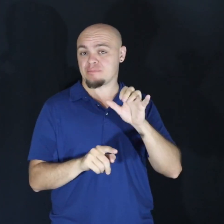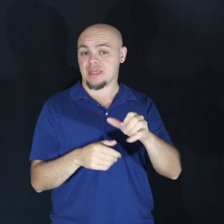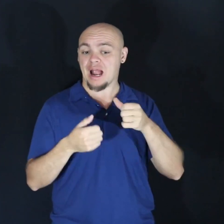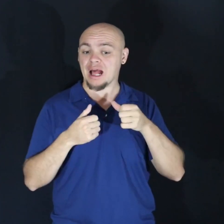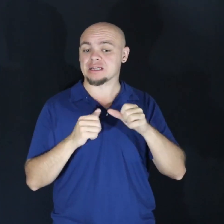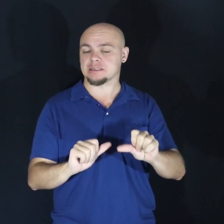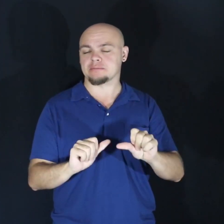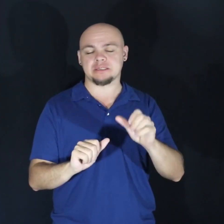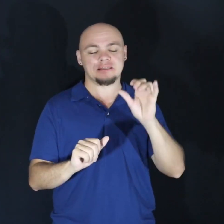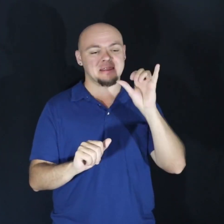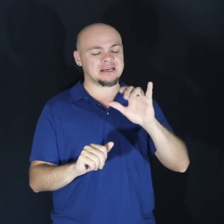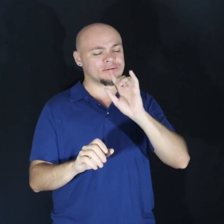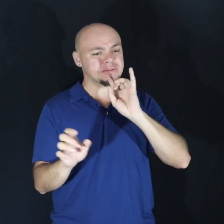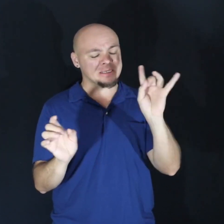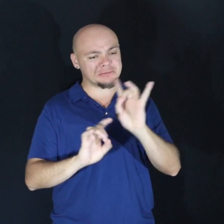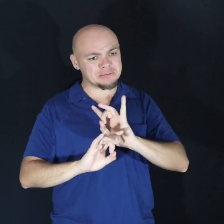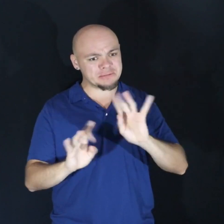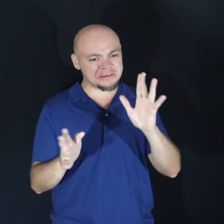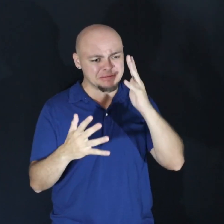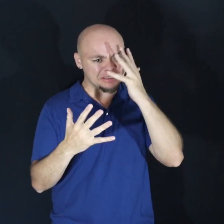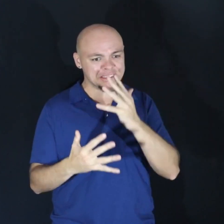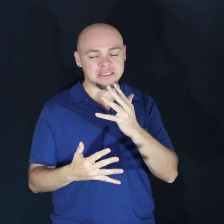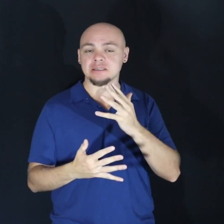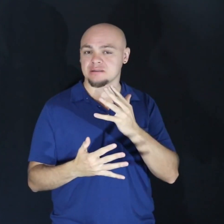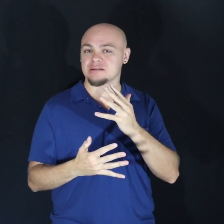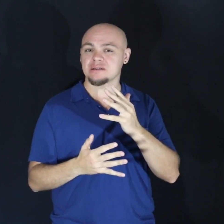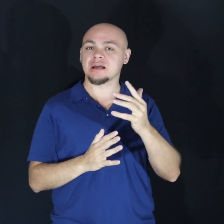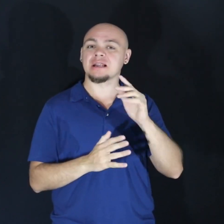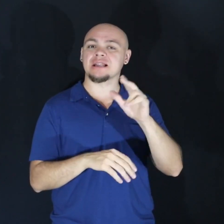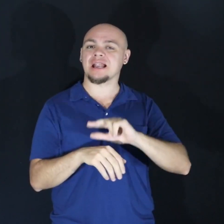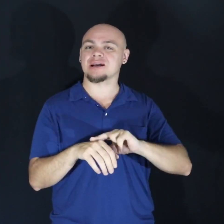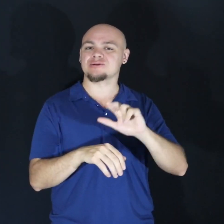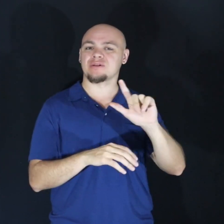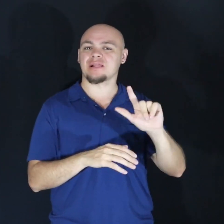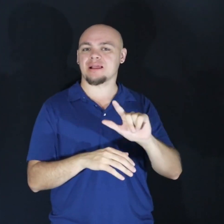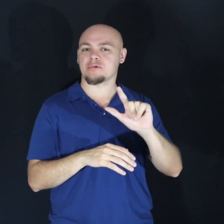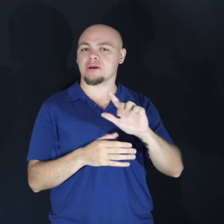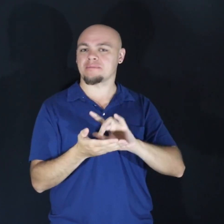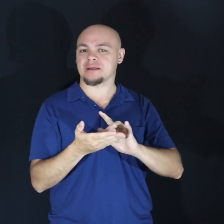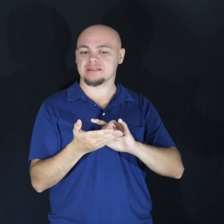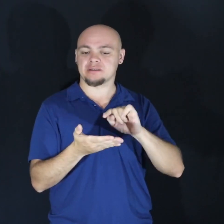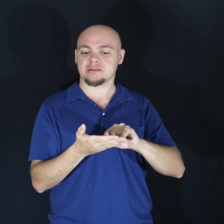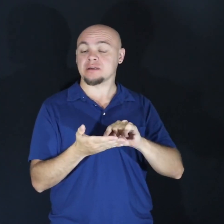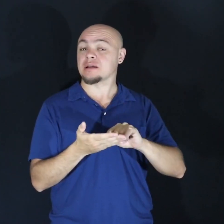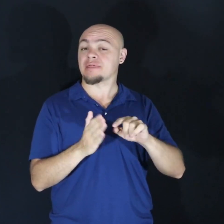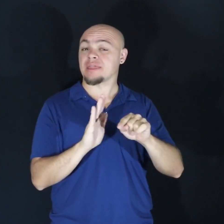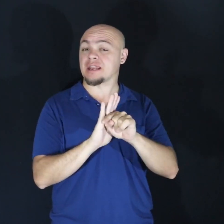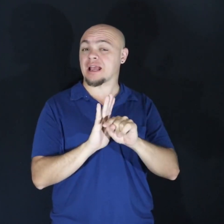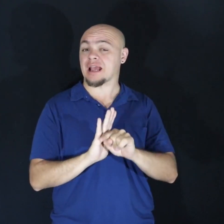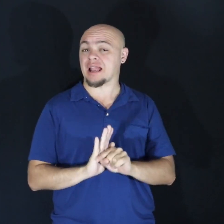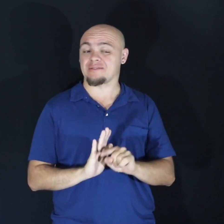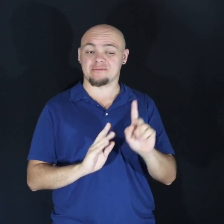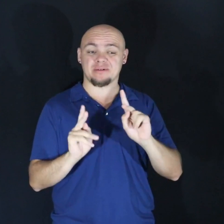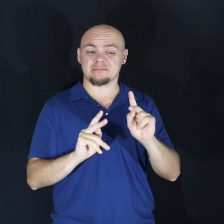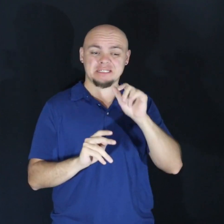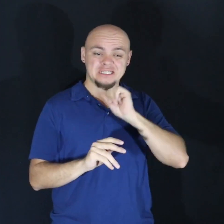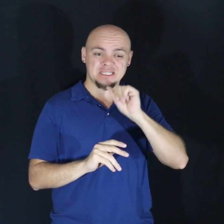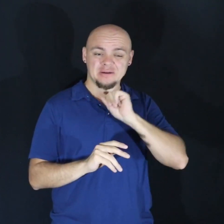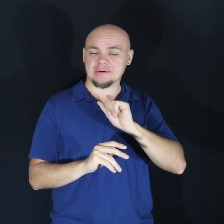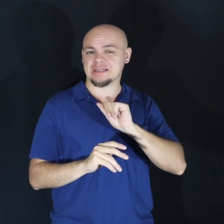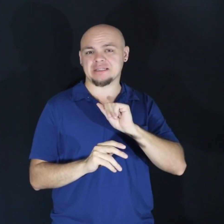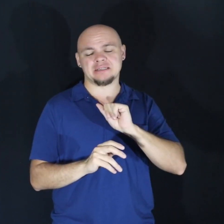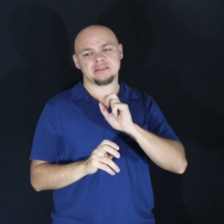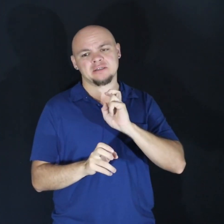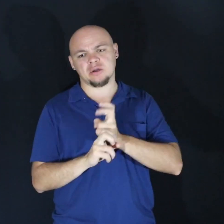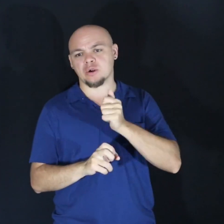upsetting. I've learned from the National Library of Medicine that the stigma around mental illness is harder for people to deal with than the